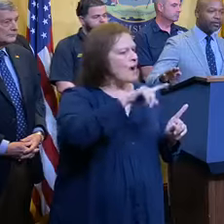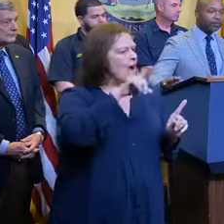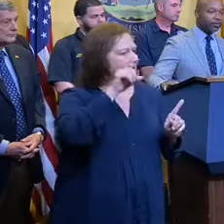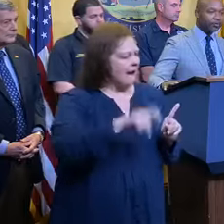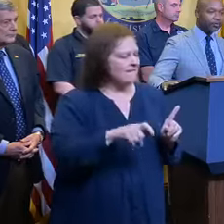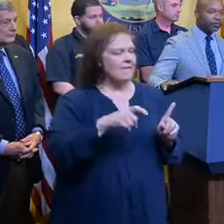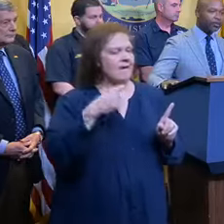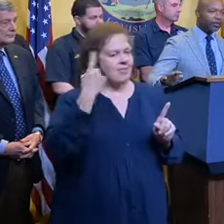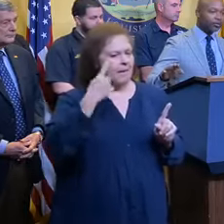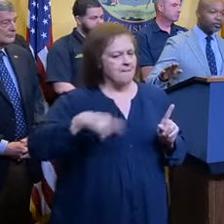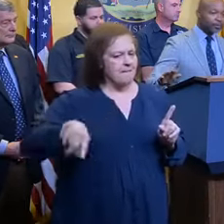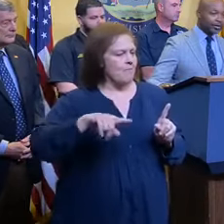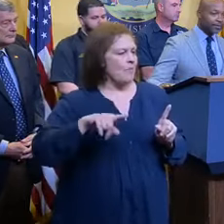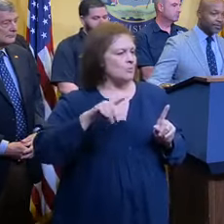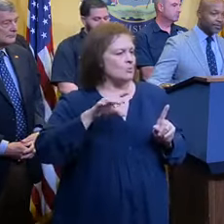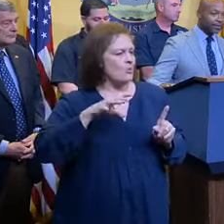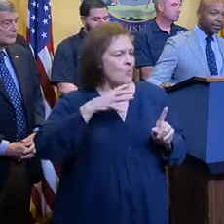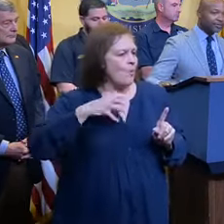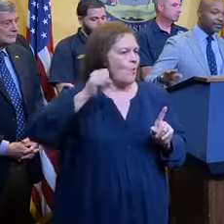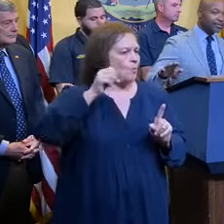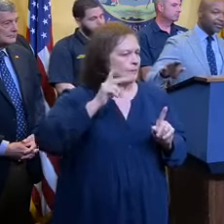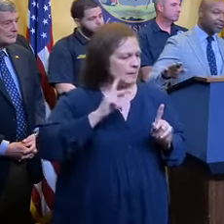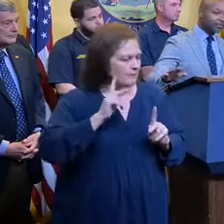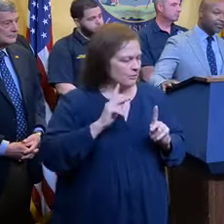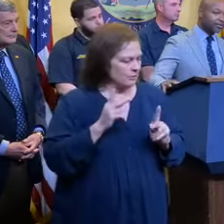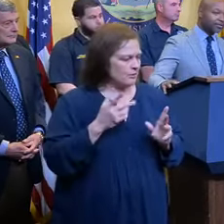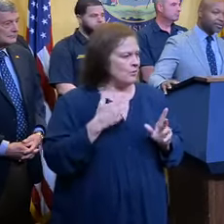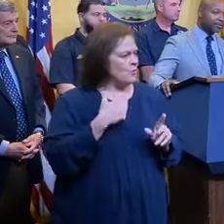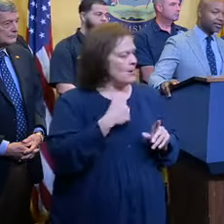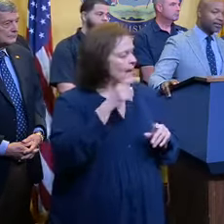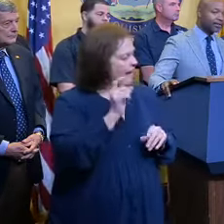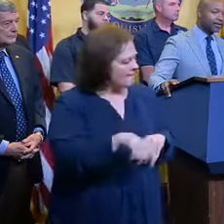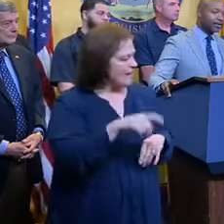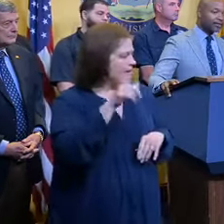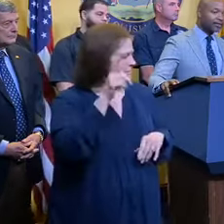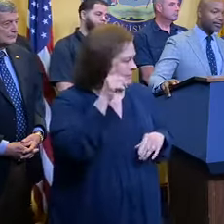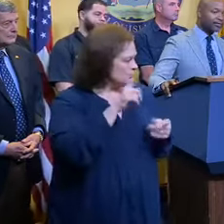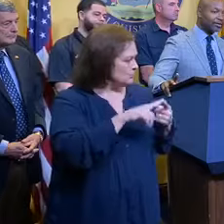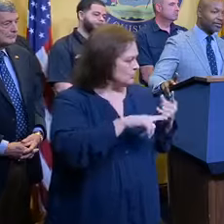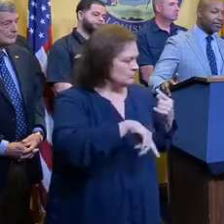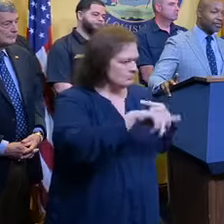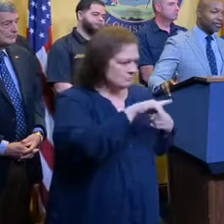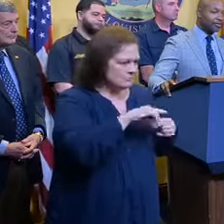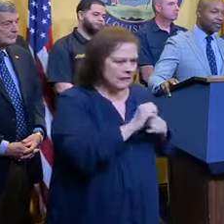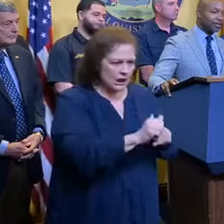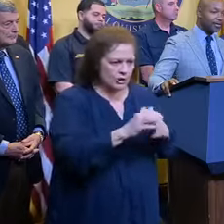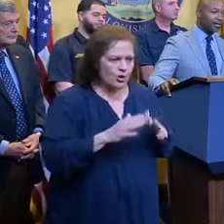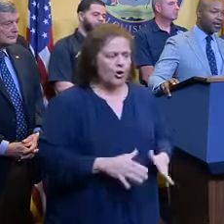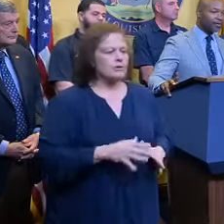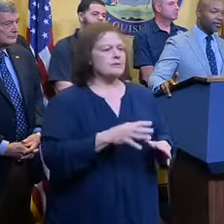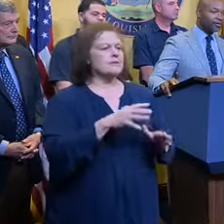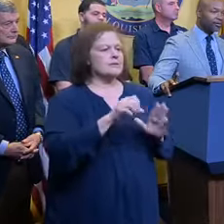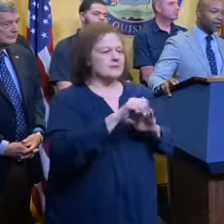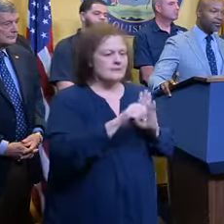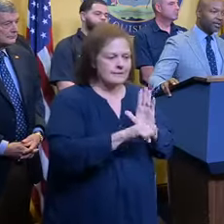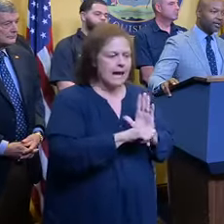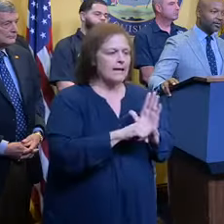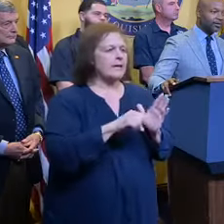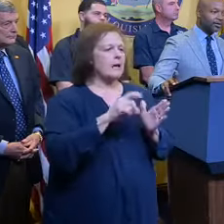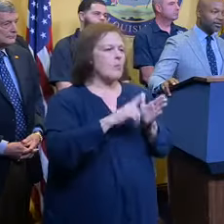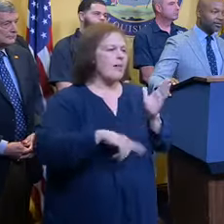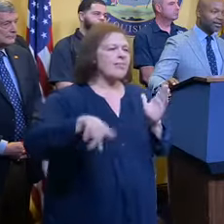moving forward. We're going to get through this. We have to listen to the leadership of this city and the leadership of this state, and the calls